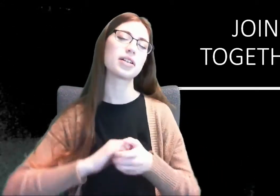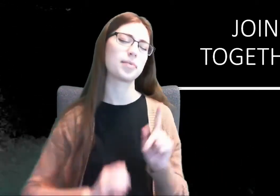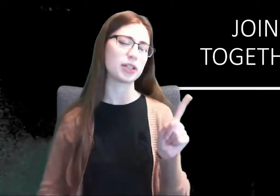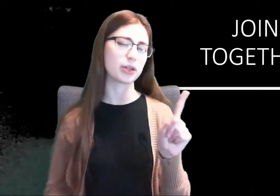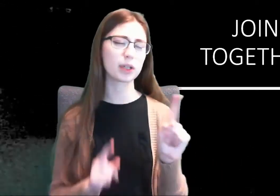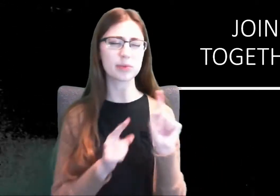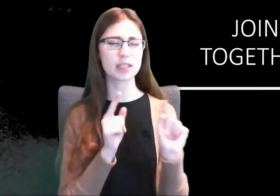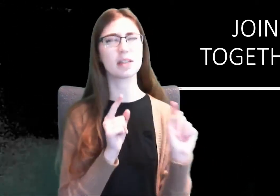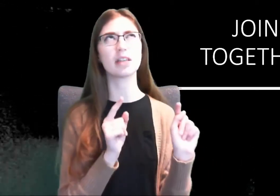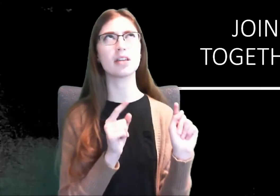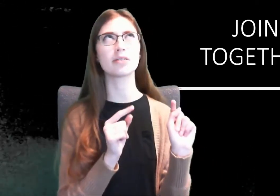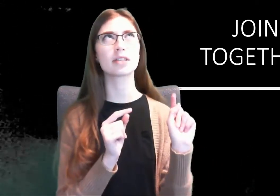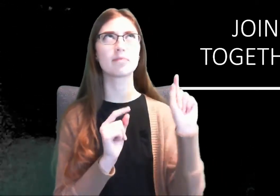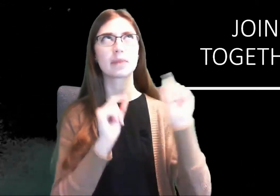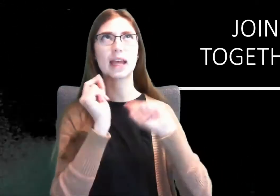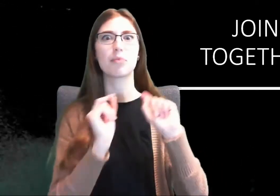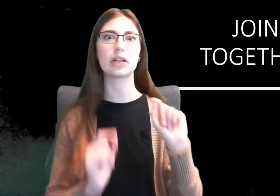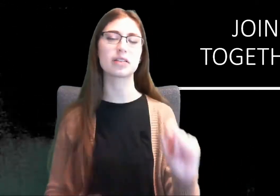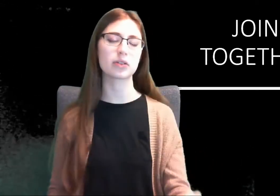Not sure which one's being used at that point in the story.